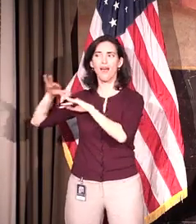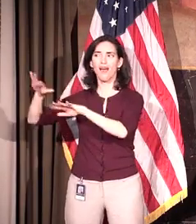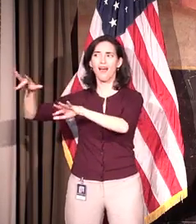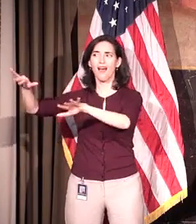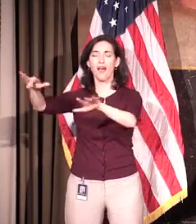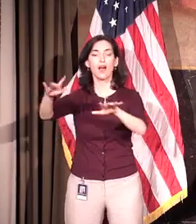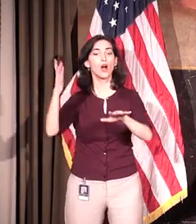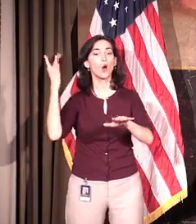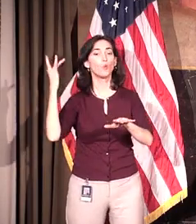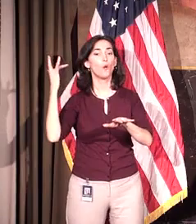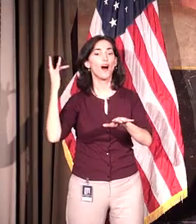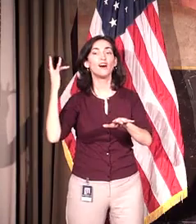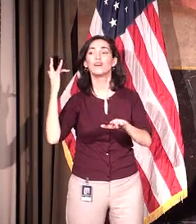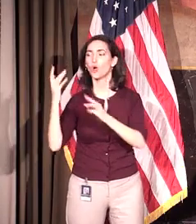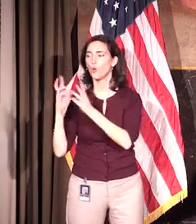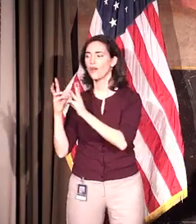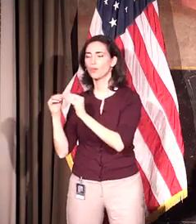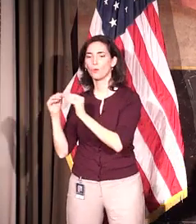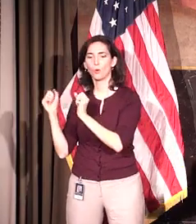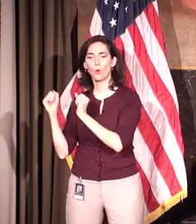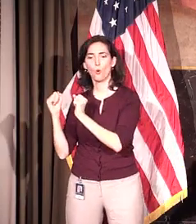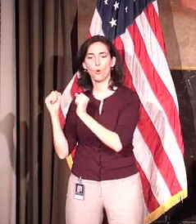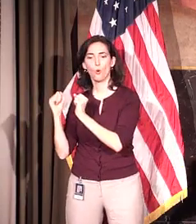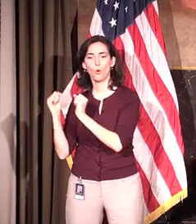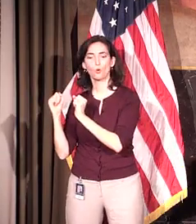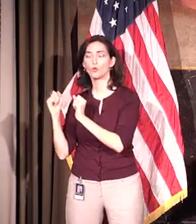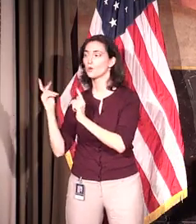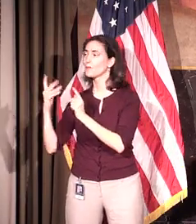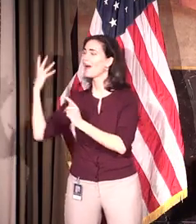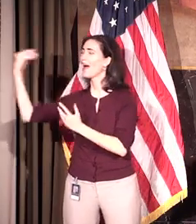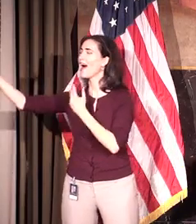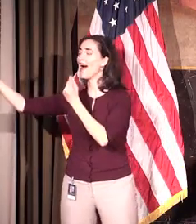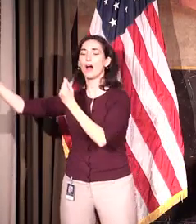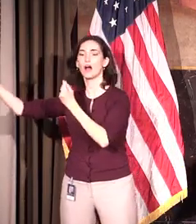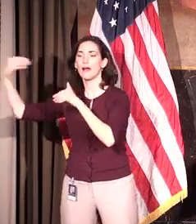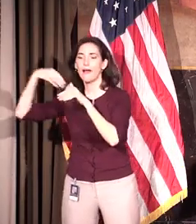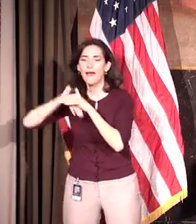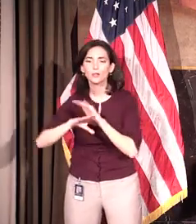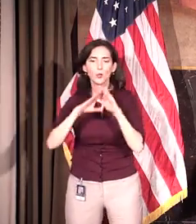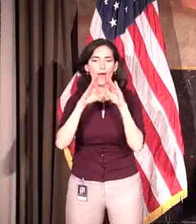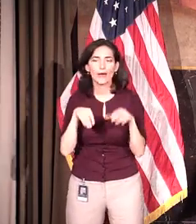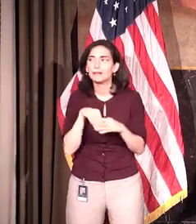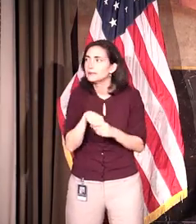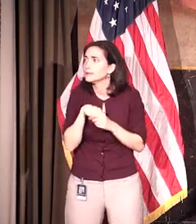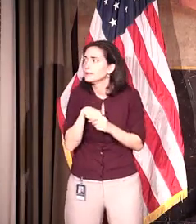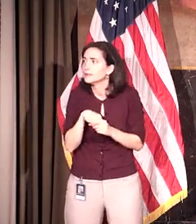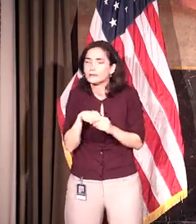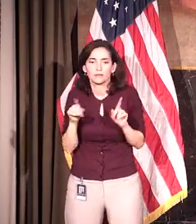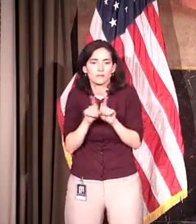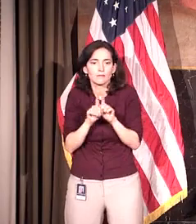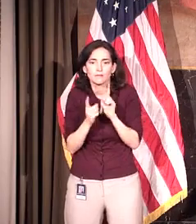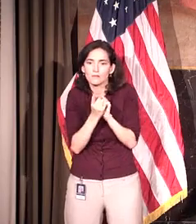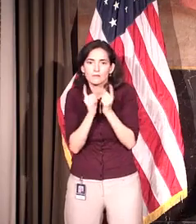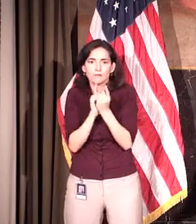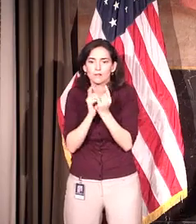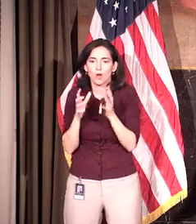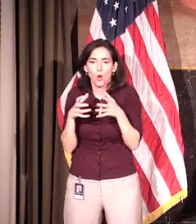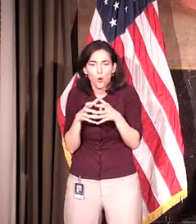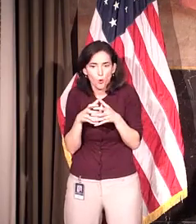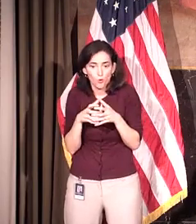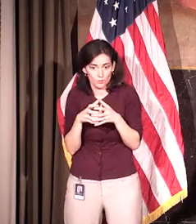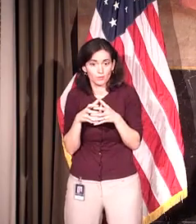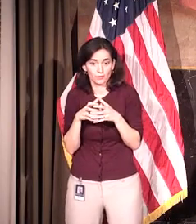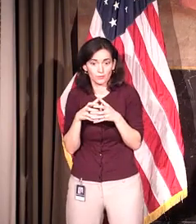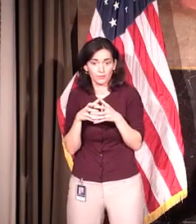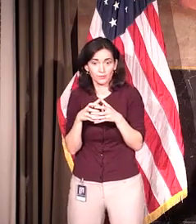because the weather has gotten colder. People have come indoors to spend more time in close proximity to one another,